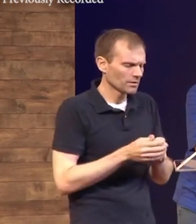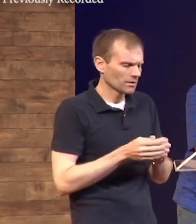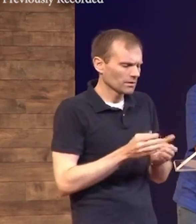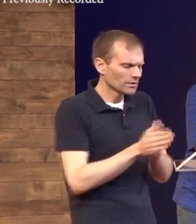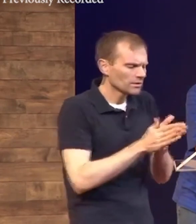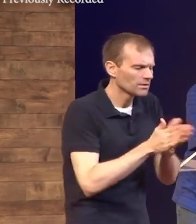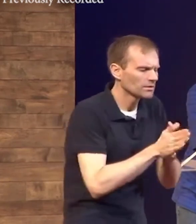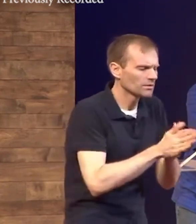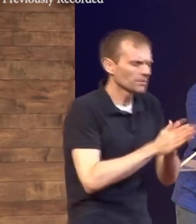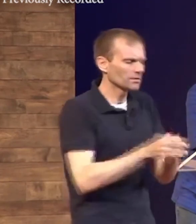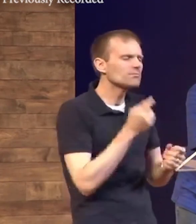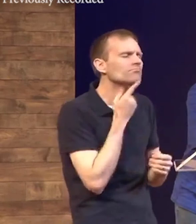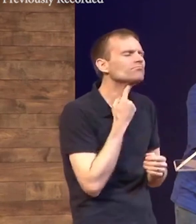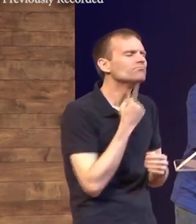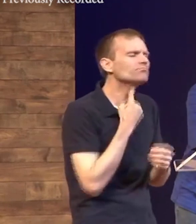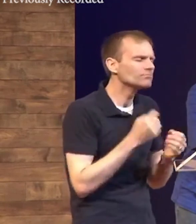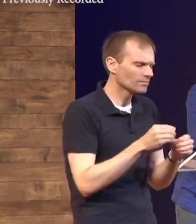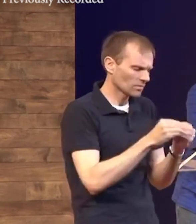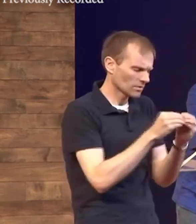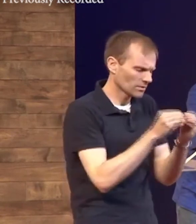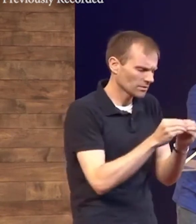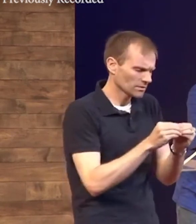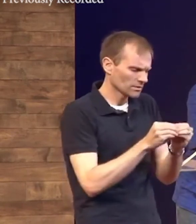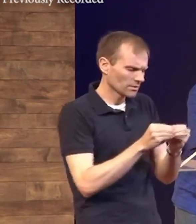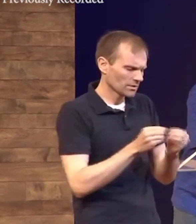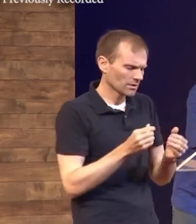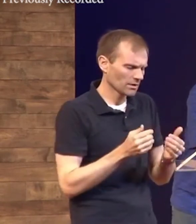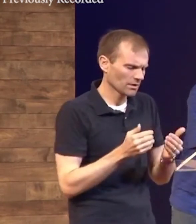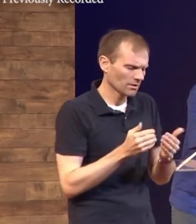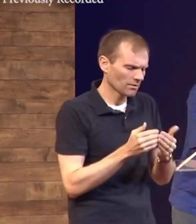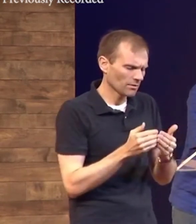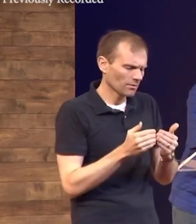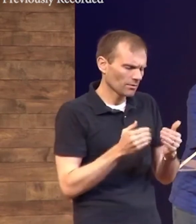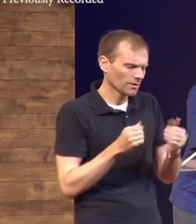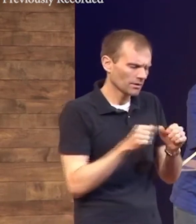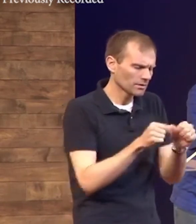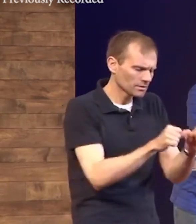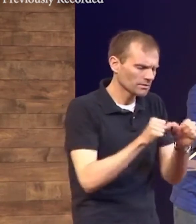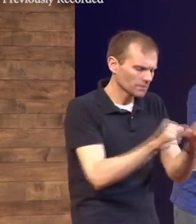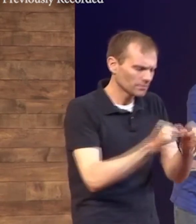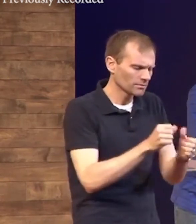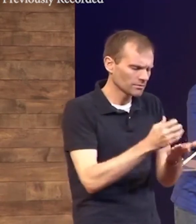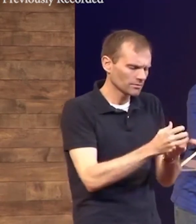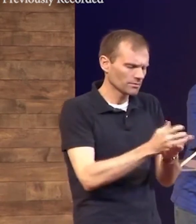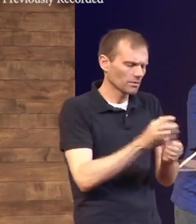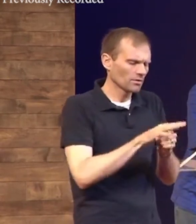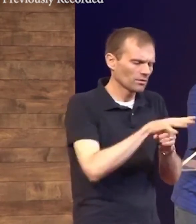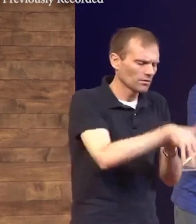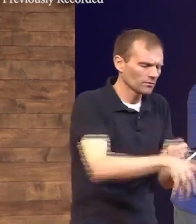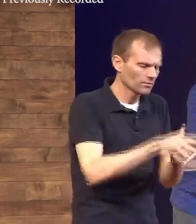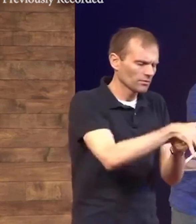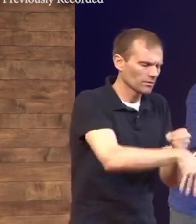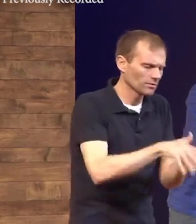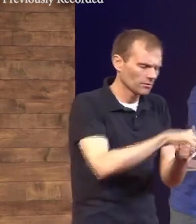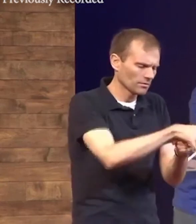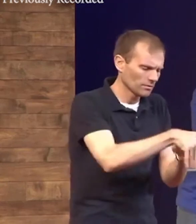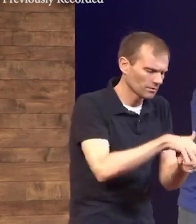even when our cup is full, we come for seconds and we come for thirds, Lord. Please bless us this